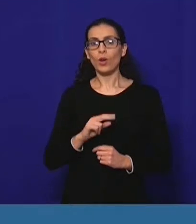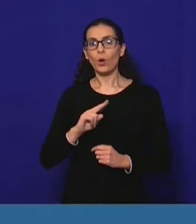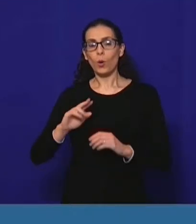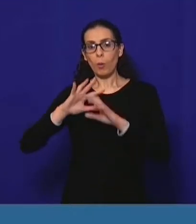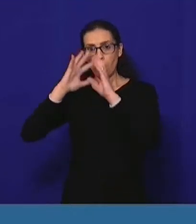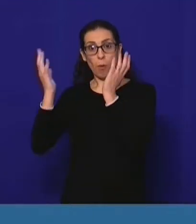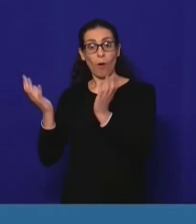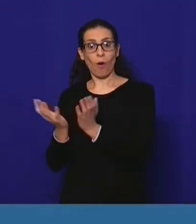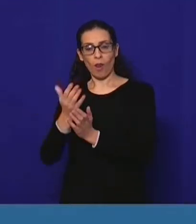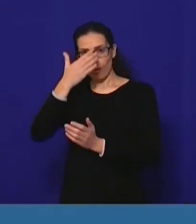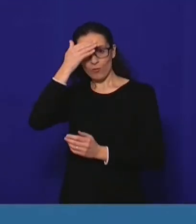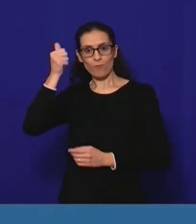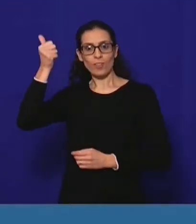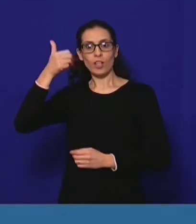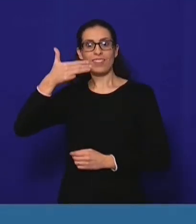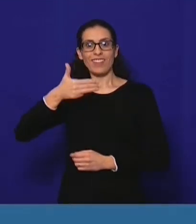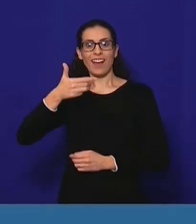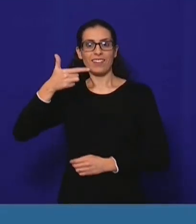fiequ issa huwa ta'